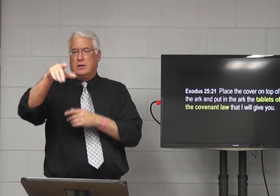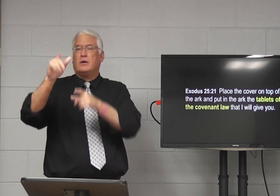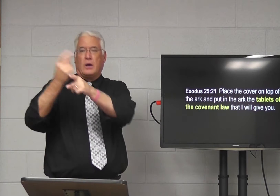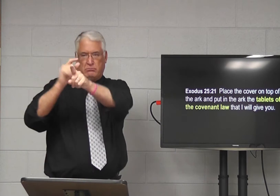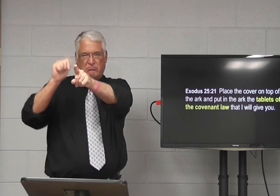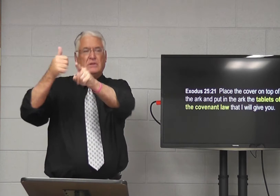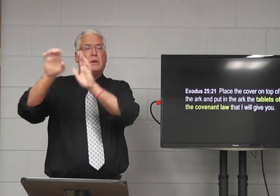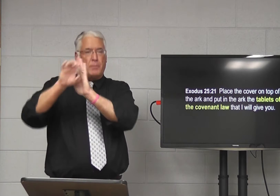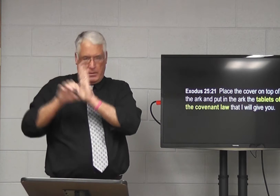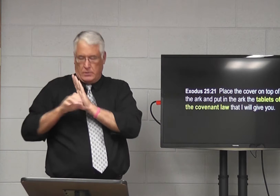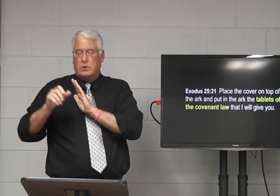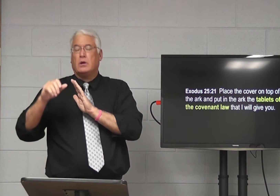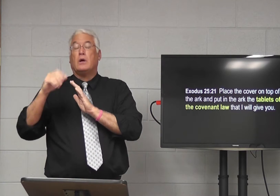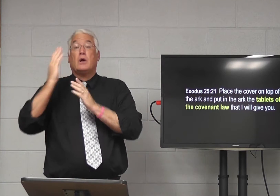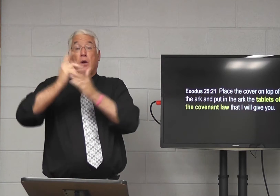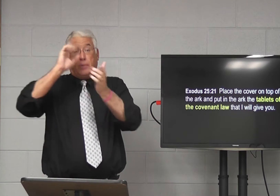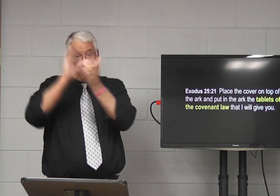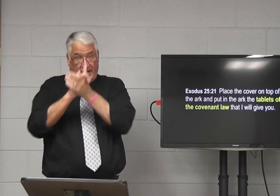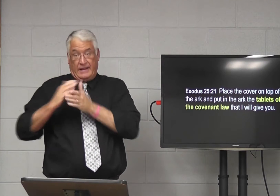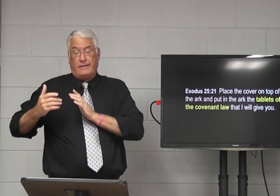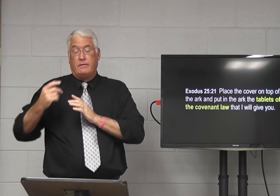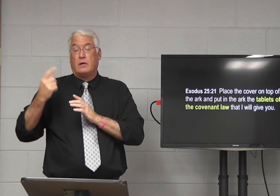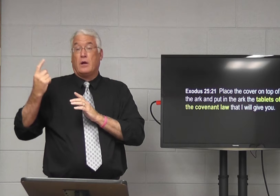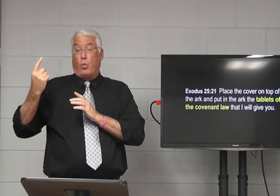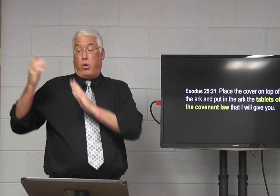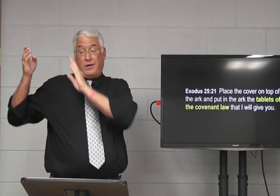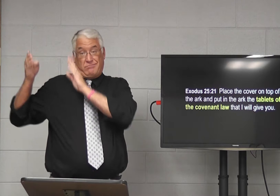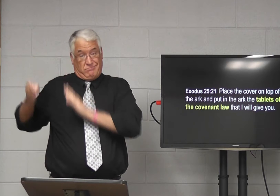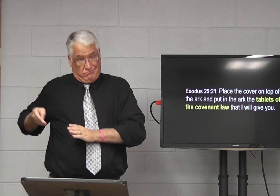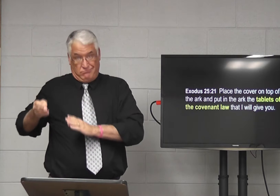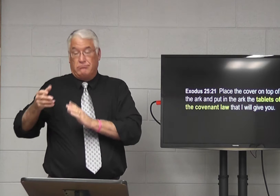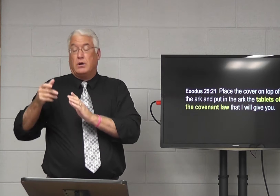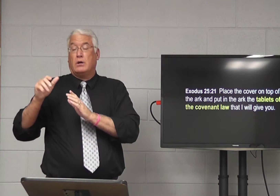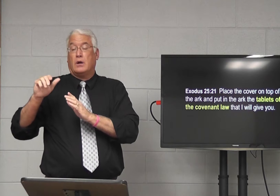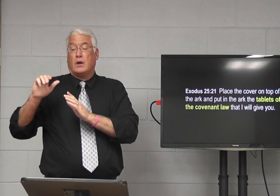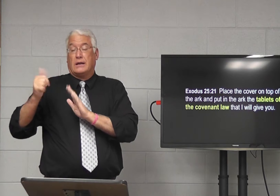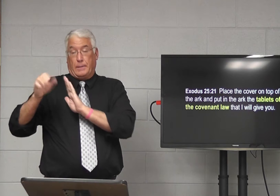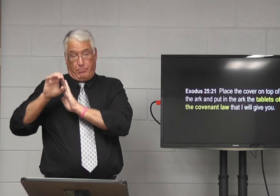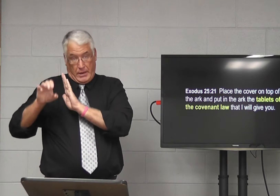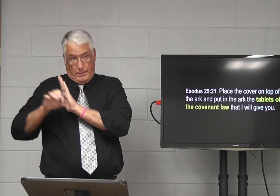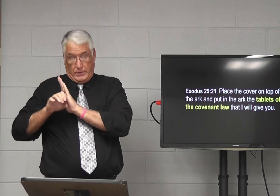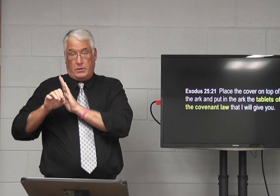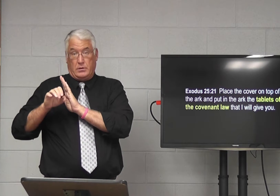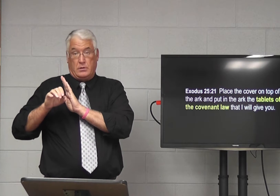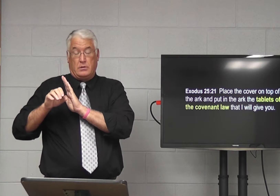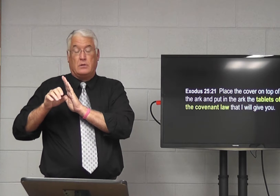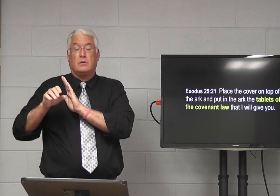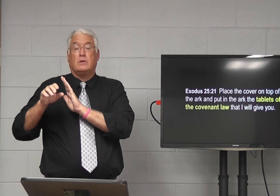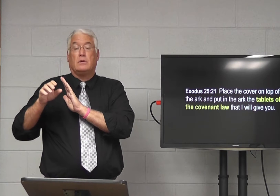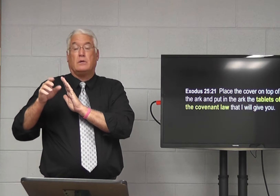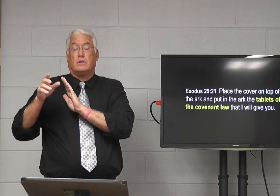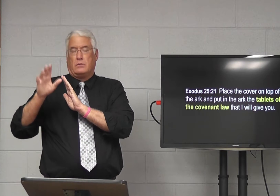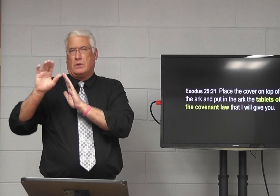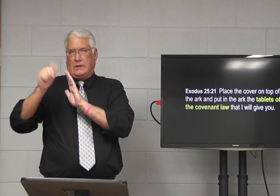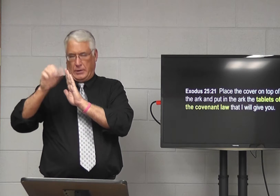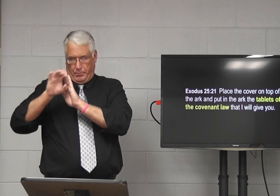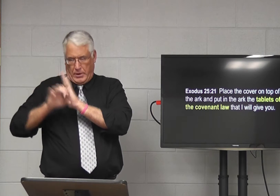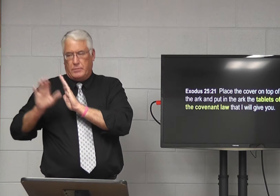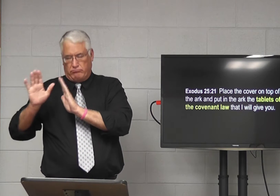believe, like, yes, the Ten Commandments. People believe that one person, or one of them, was the Ten